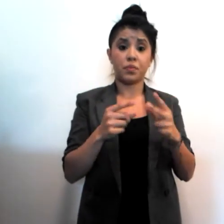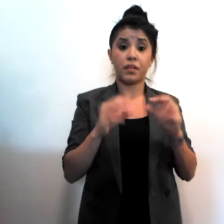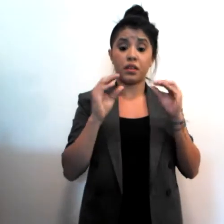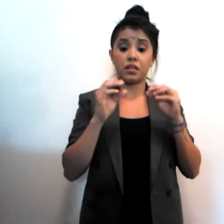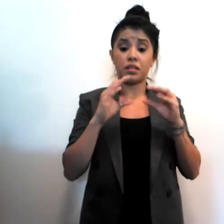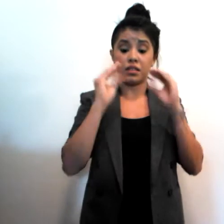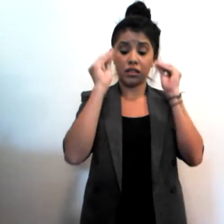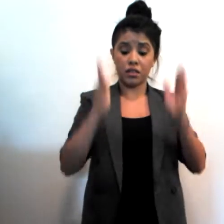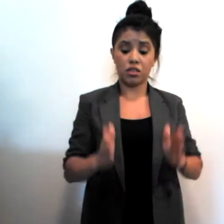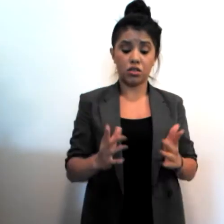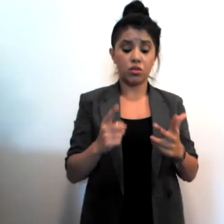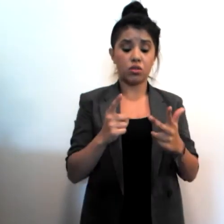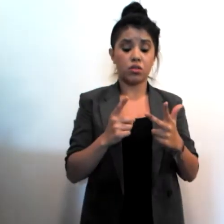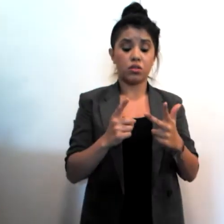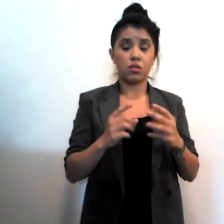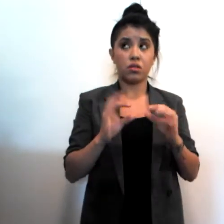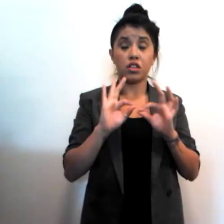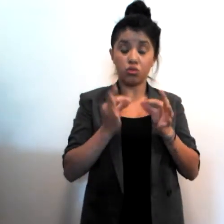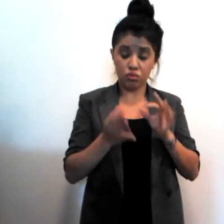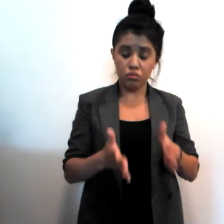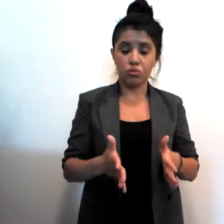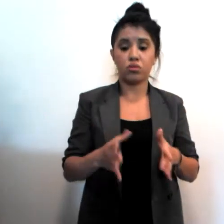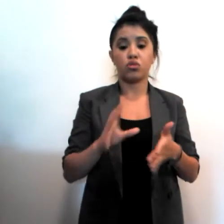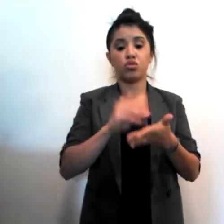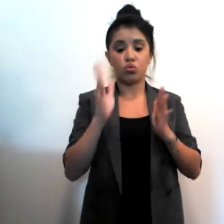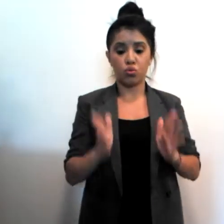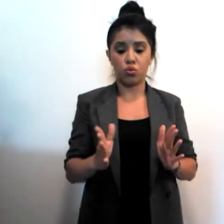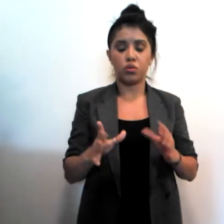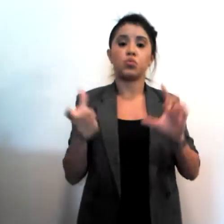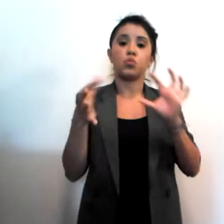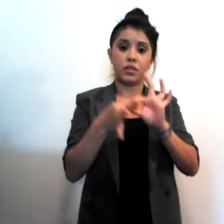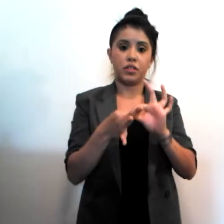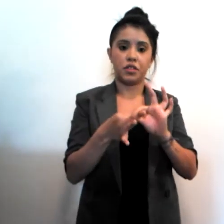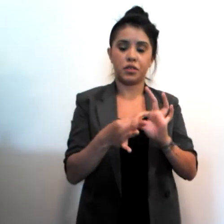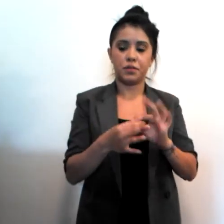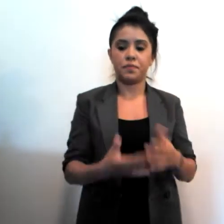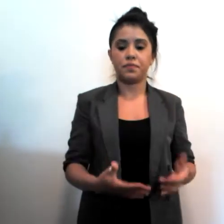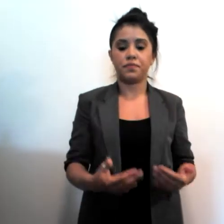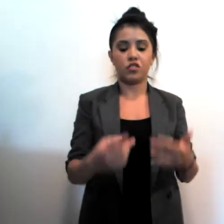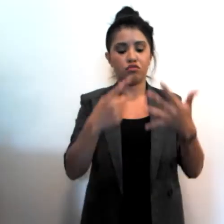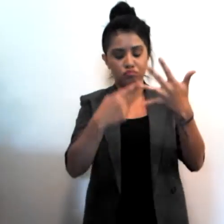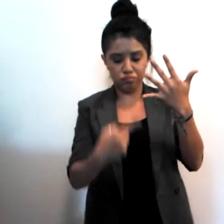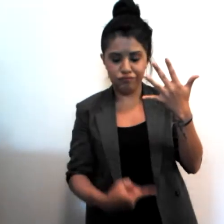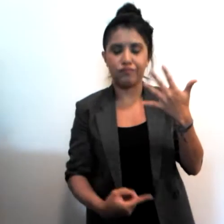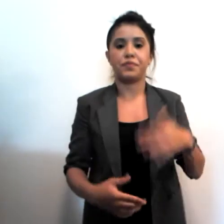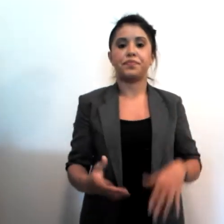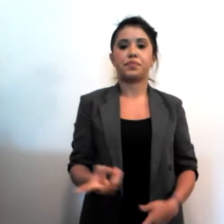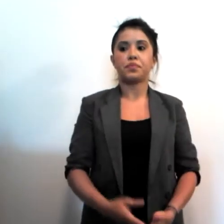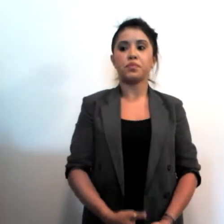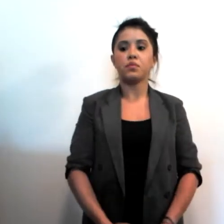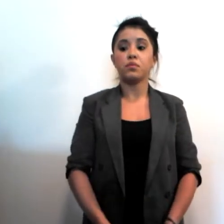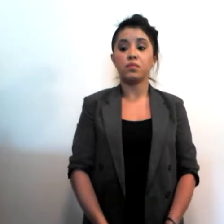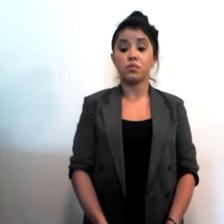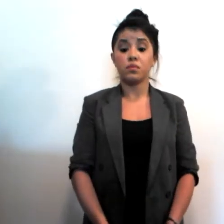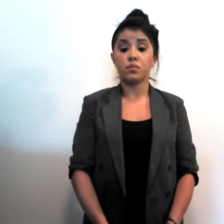communities. Interpreters in the middle and upper elementary school grades must be sensitive to and knowledgeable of